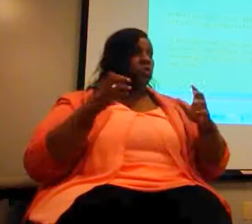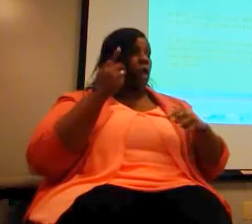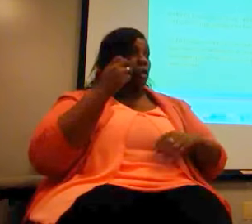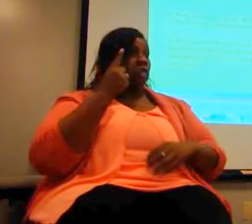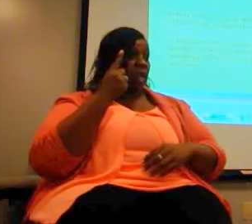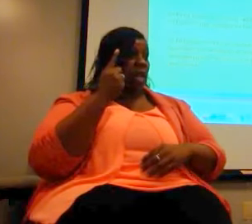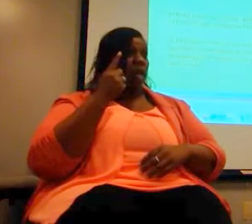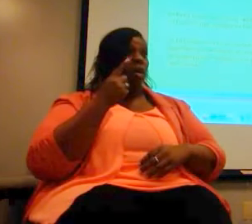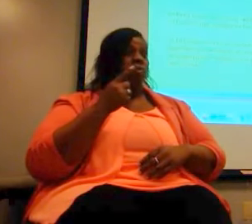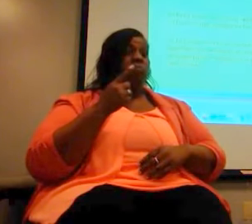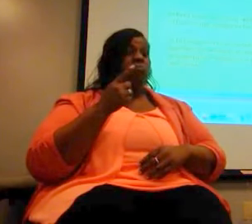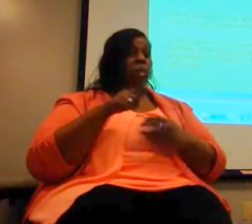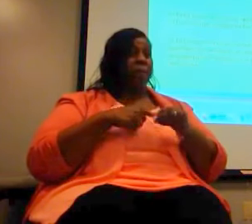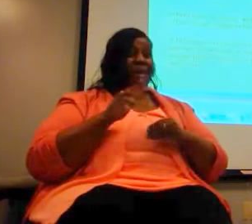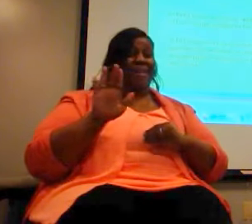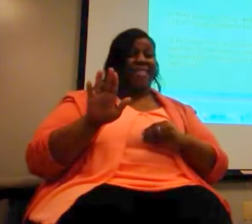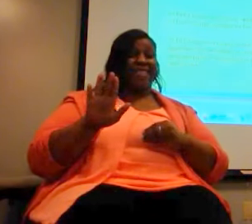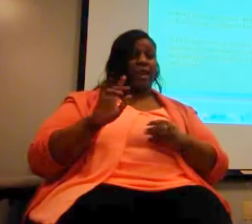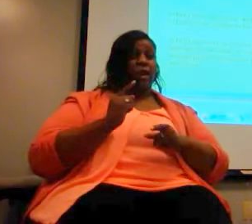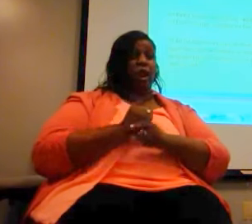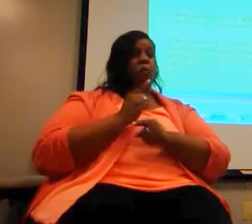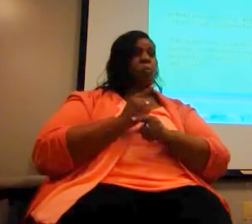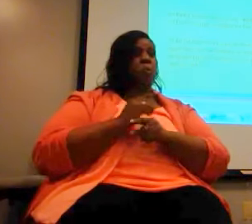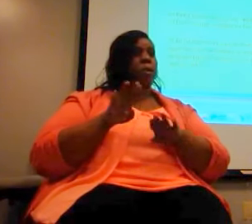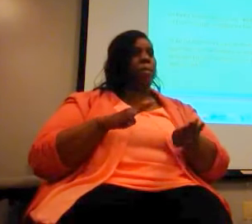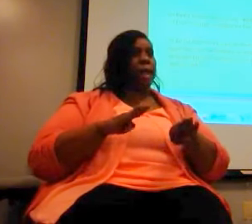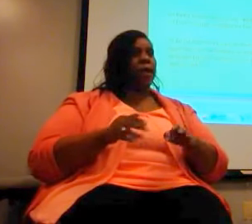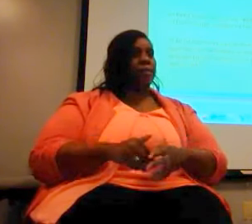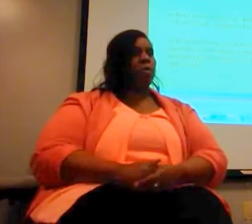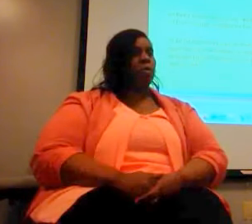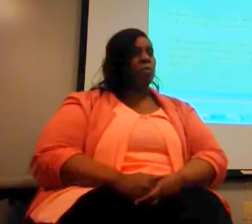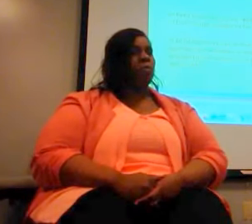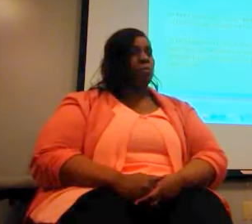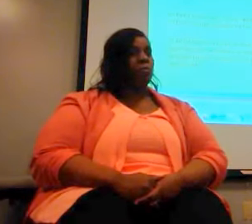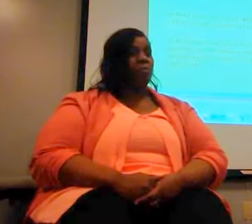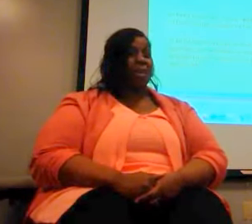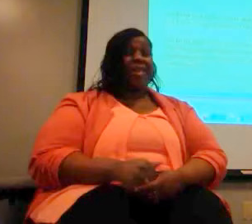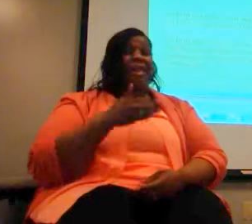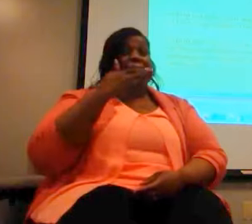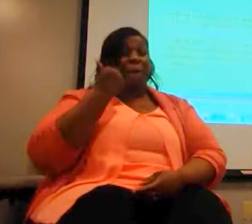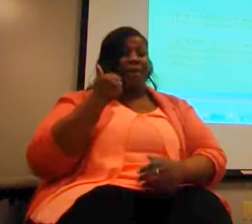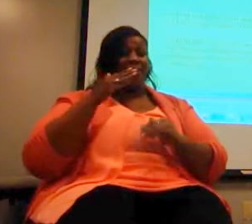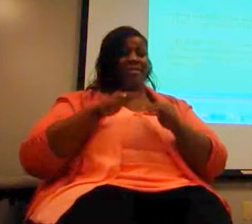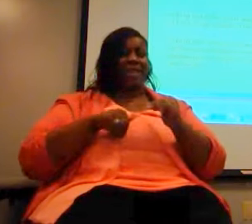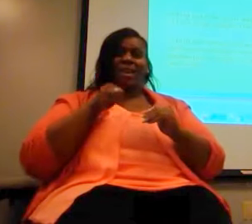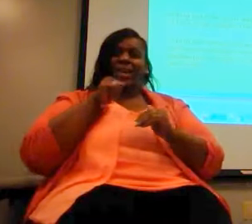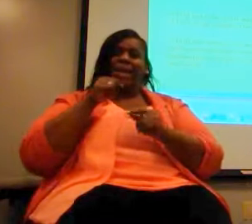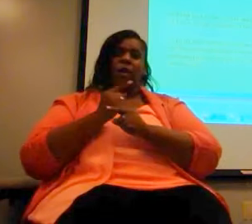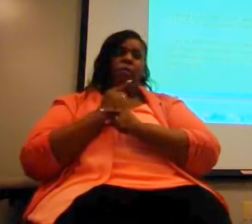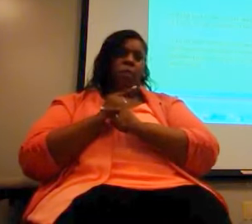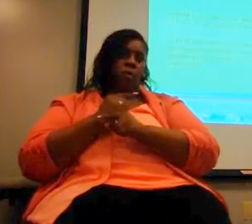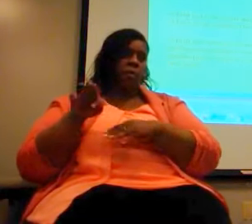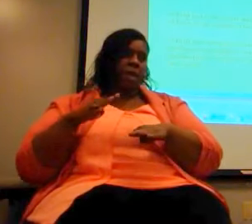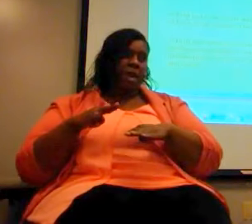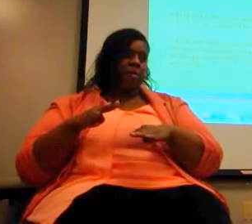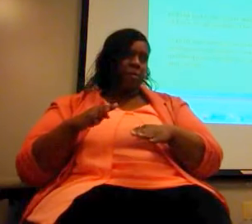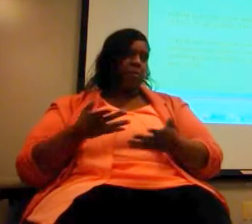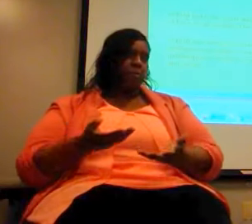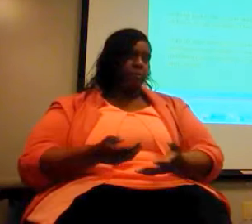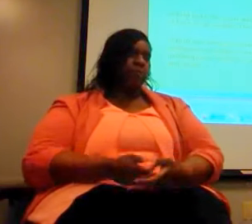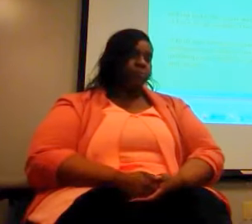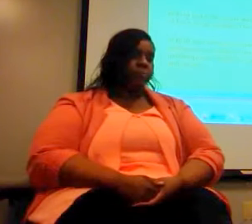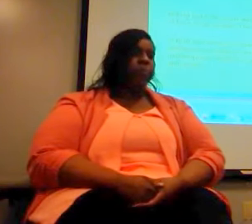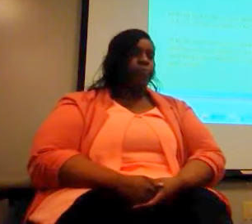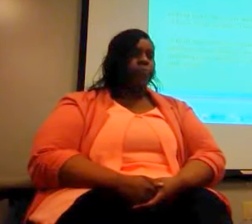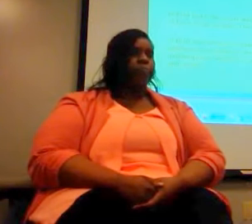understand that his or her appropriate behavior is far more effective than the inappropriate behavior in getting what she wants and needs.